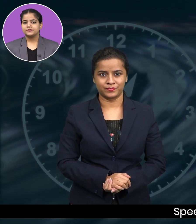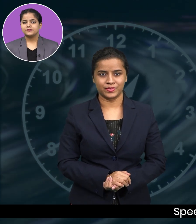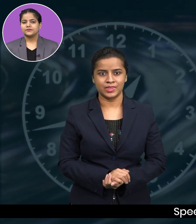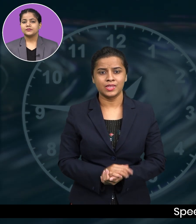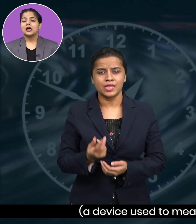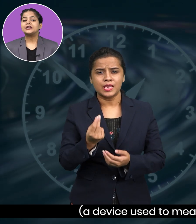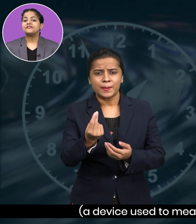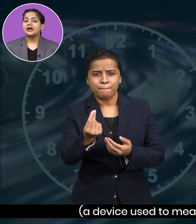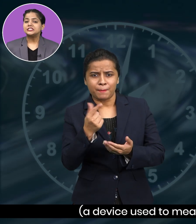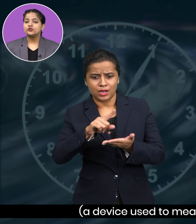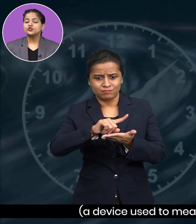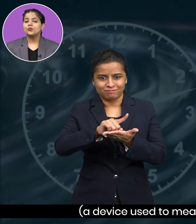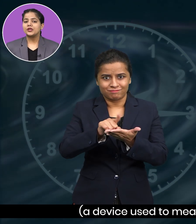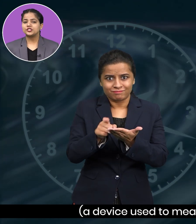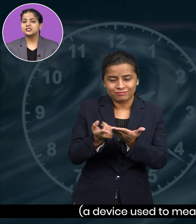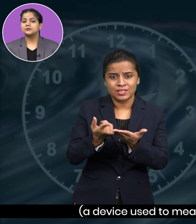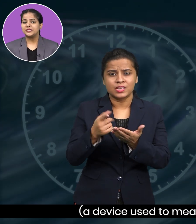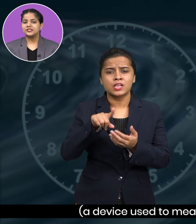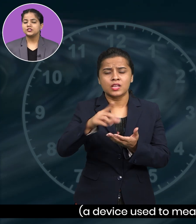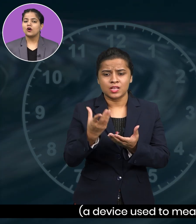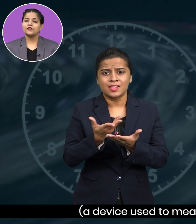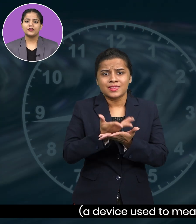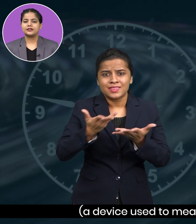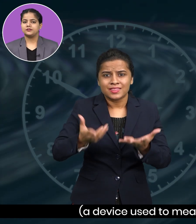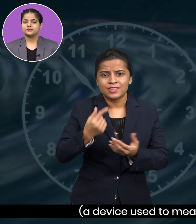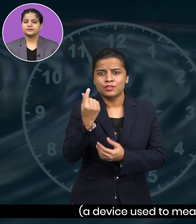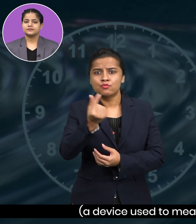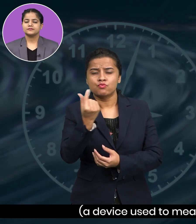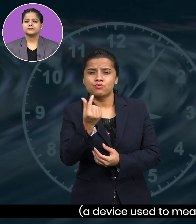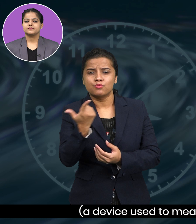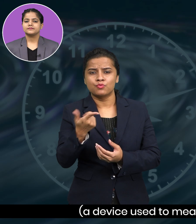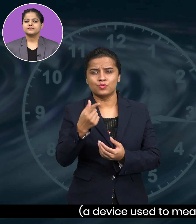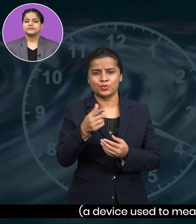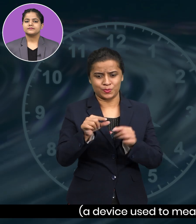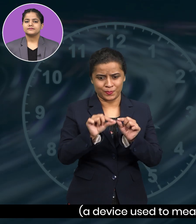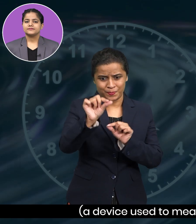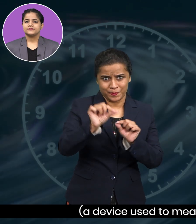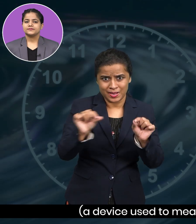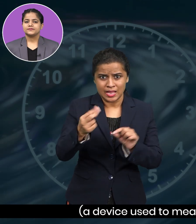speedometer, a device used to measure the speed of a vehicle.